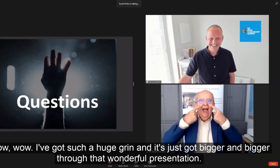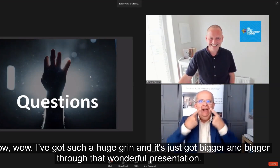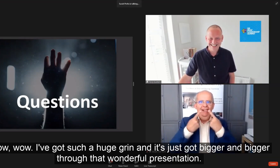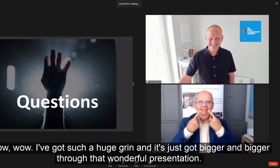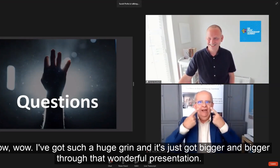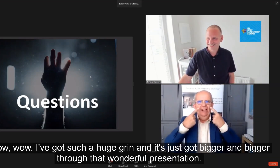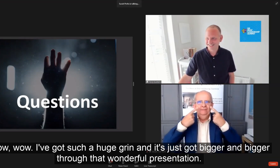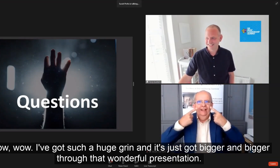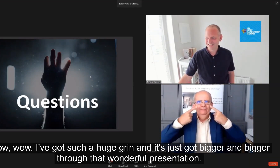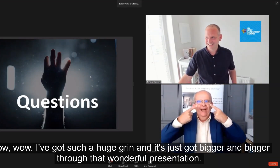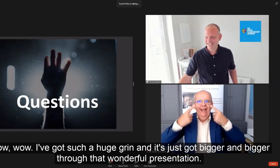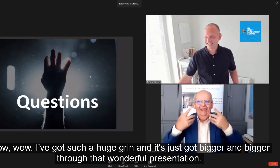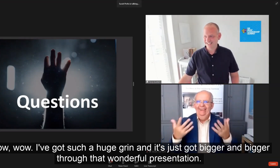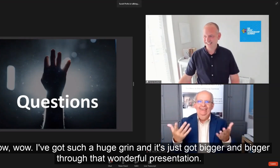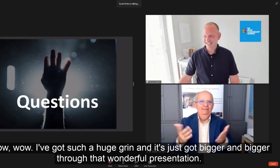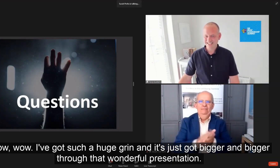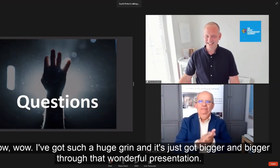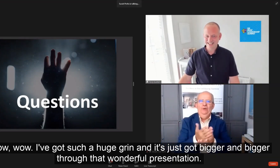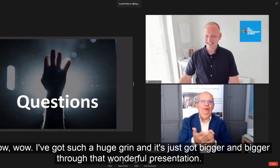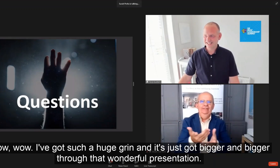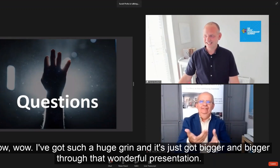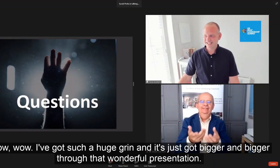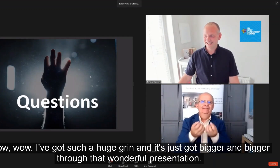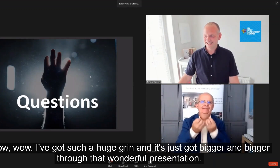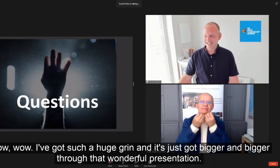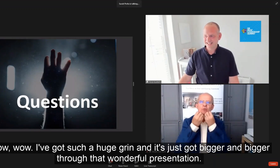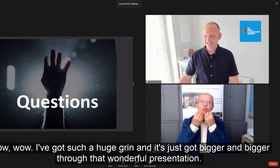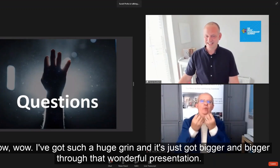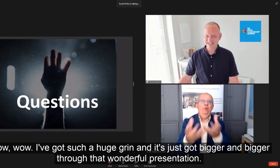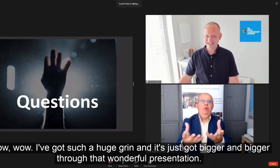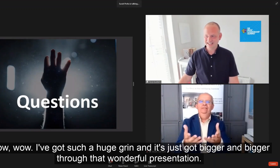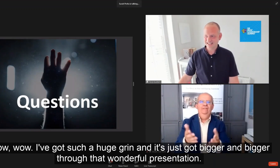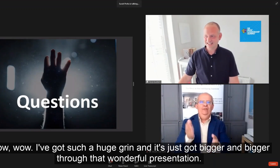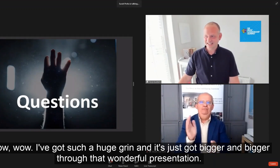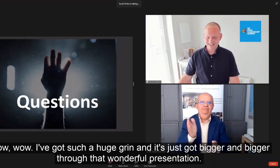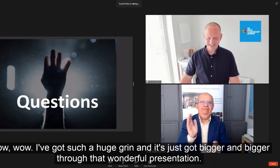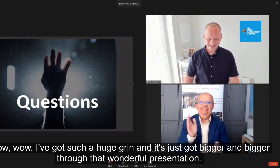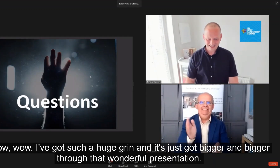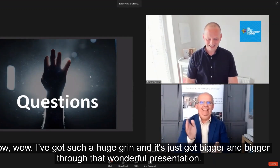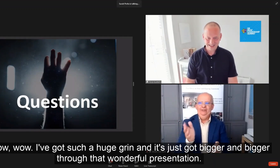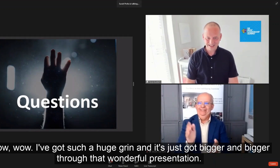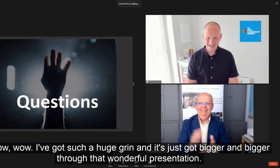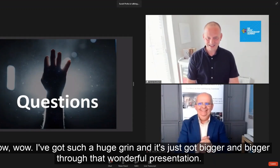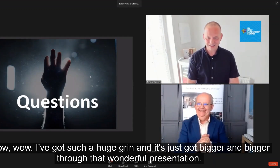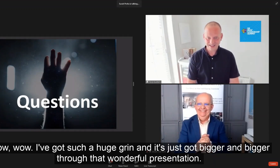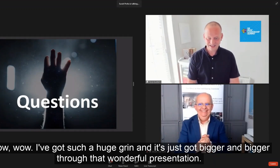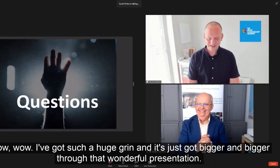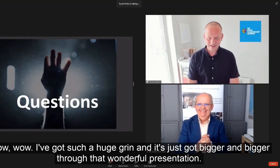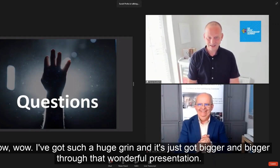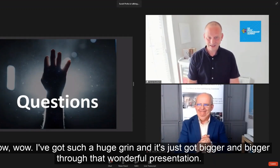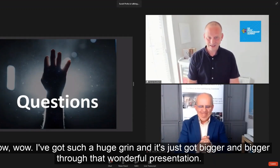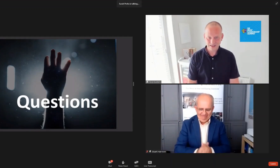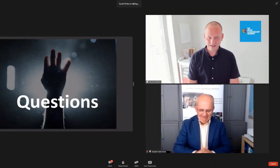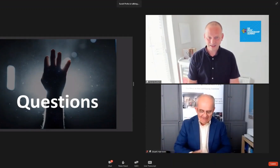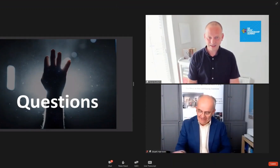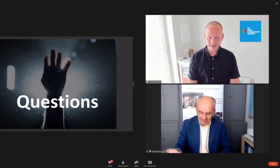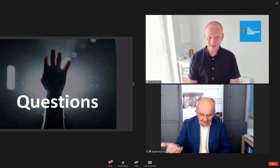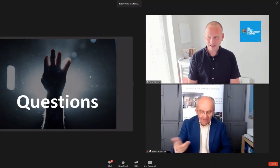You know, I've got such a huge grin, and it's just got bigger and bigger through that wonderful presentation.